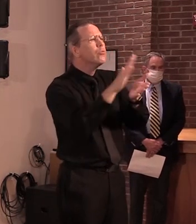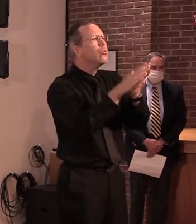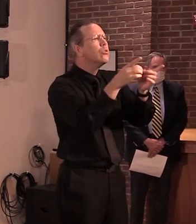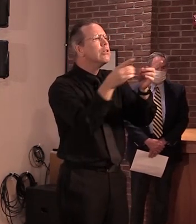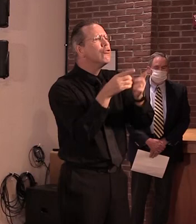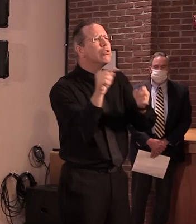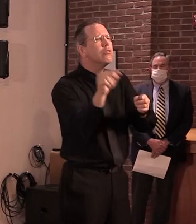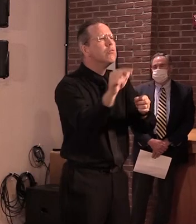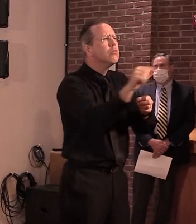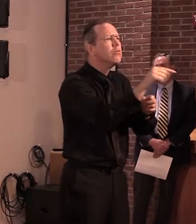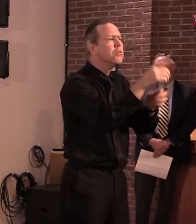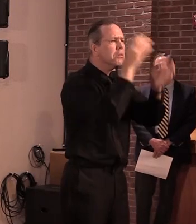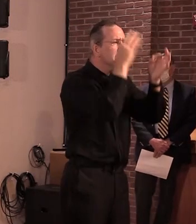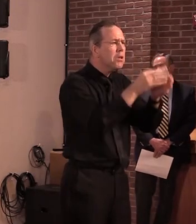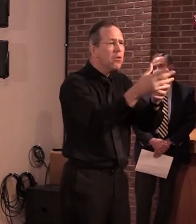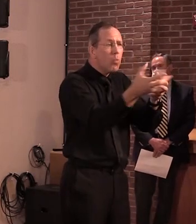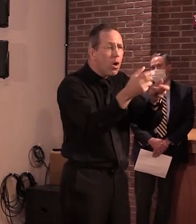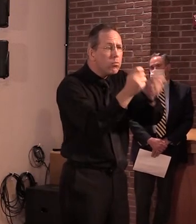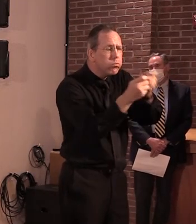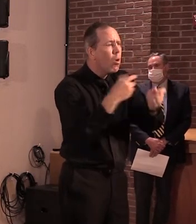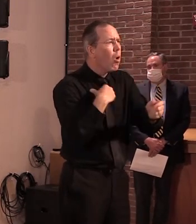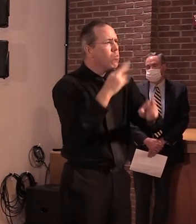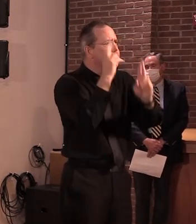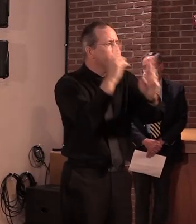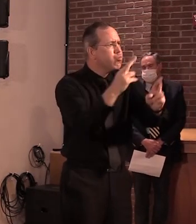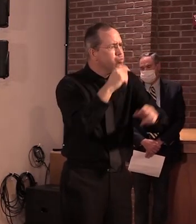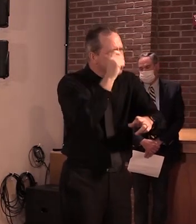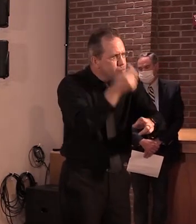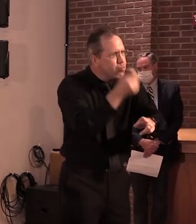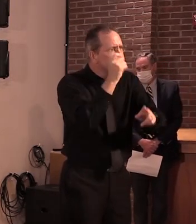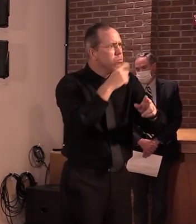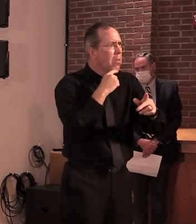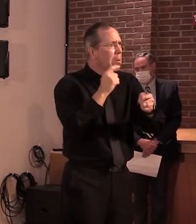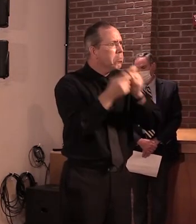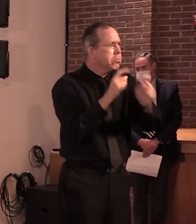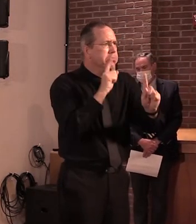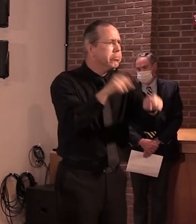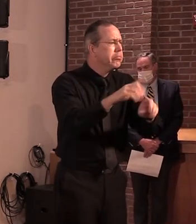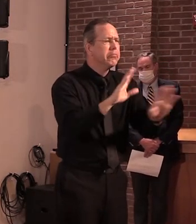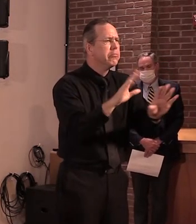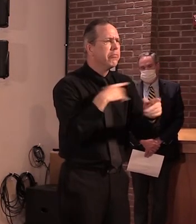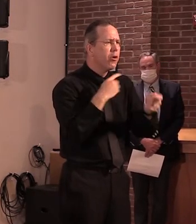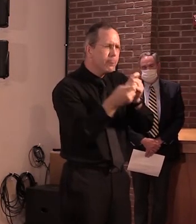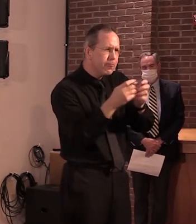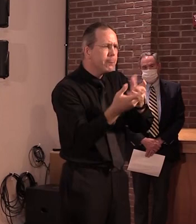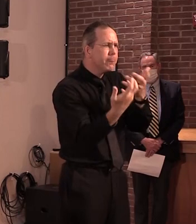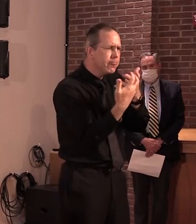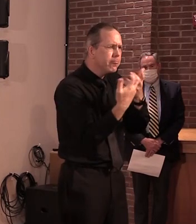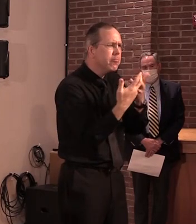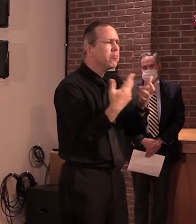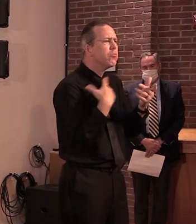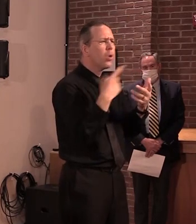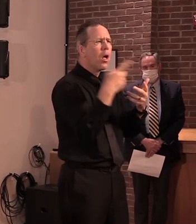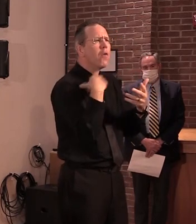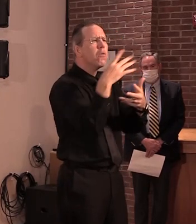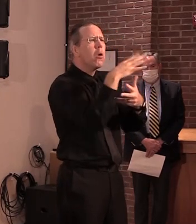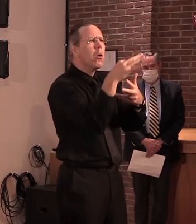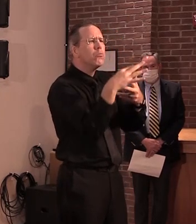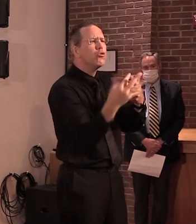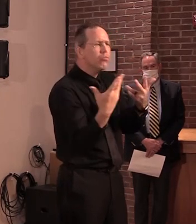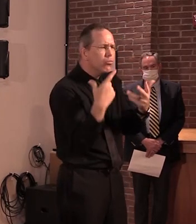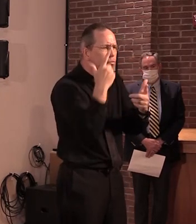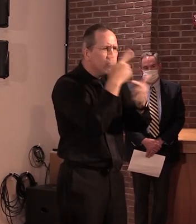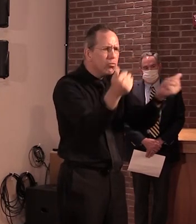guidance was developed to encourage flexibility with three primary options. First,